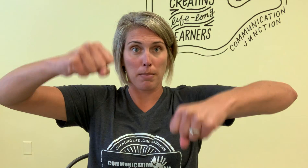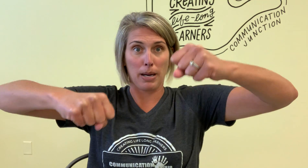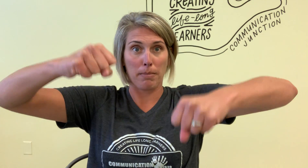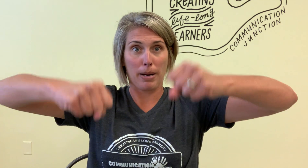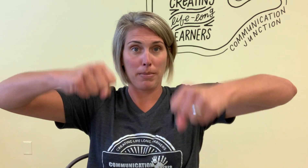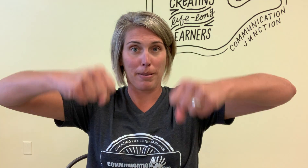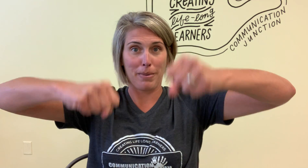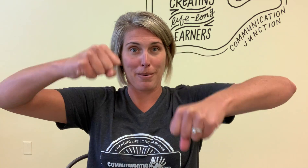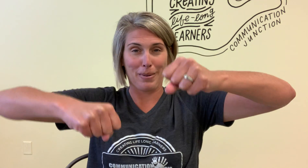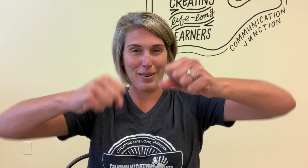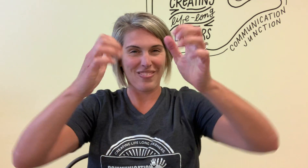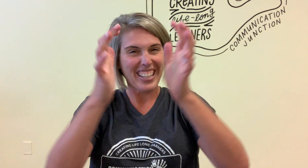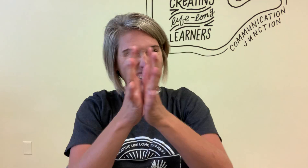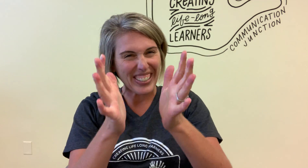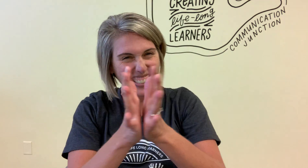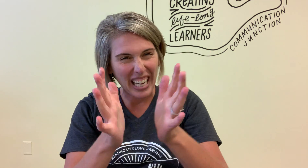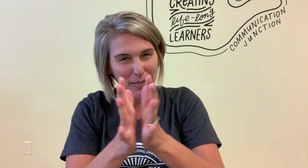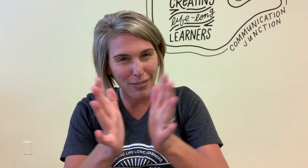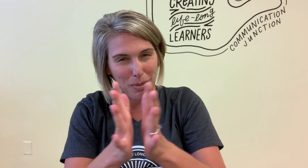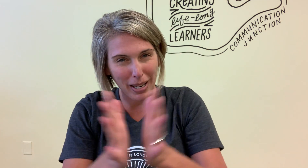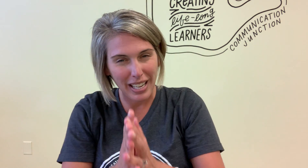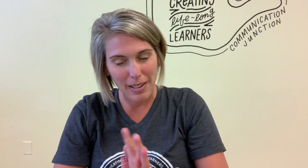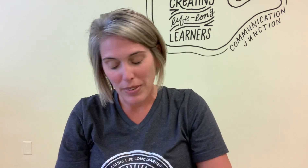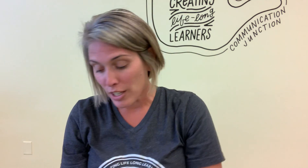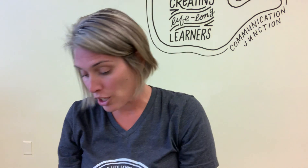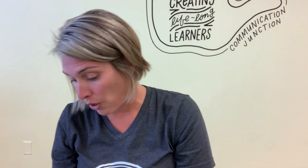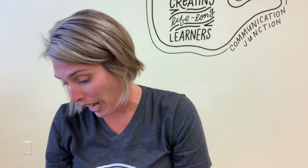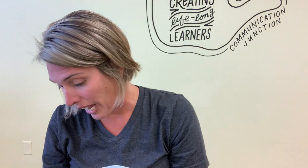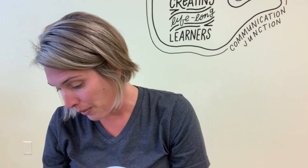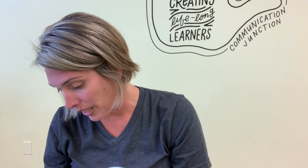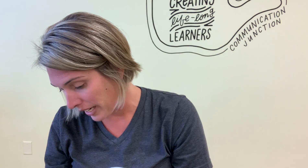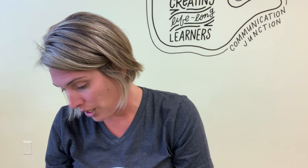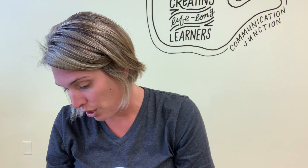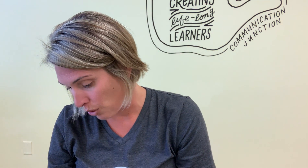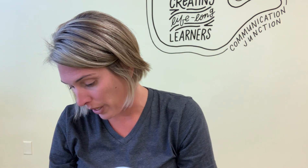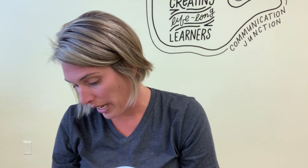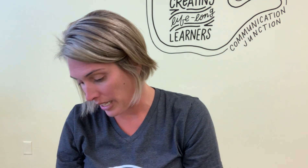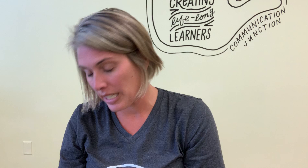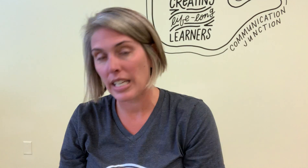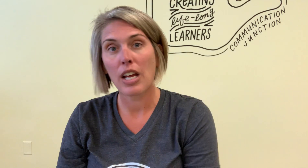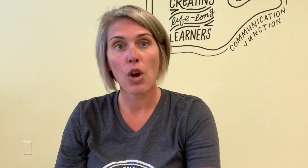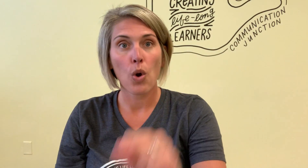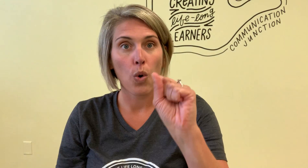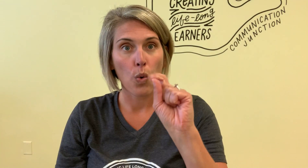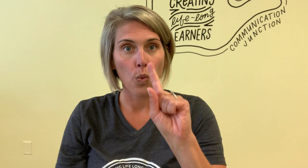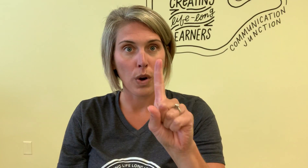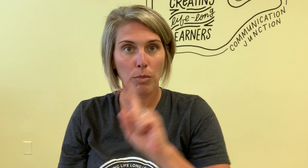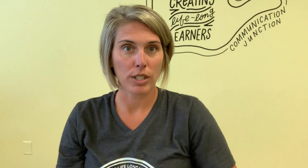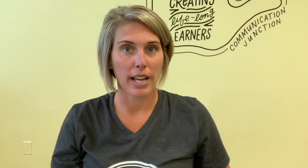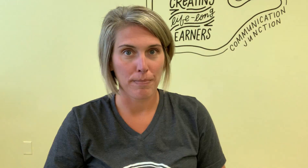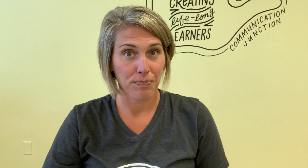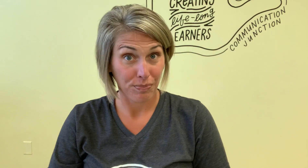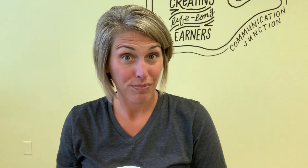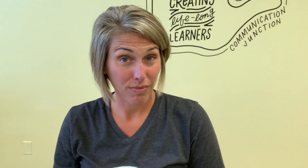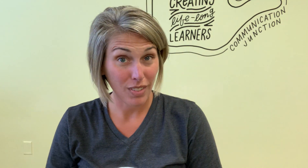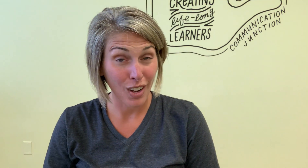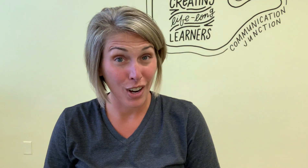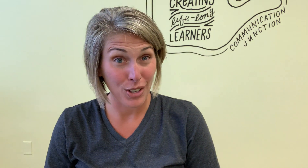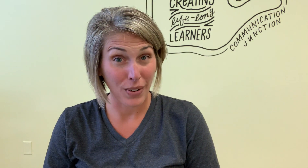bob, bob, bob, bob, bob. Good job, everybody. So I would like to do it one more time. Are you